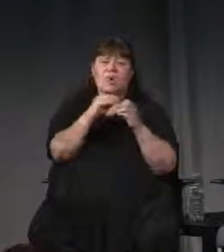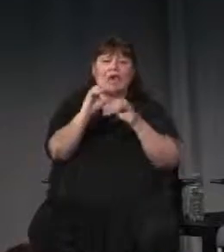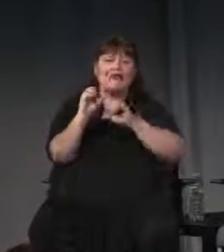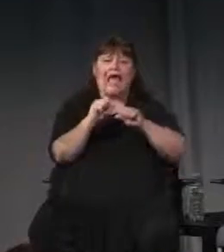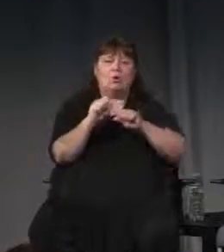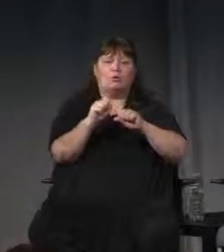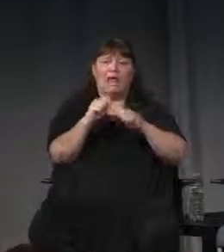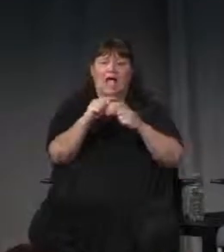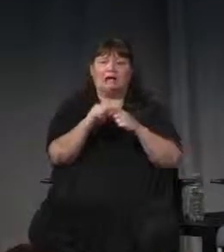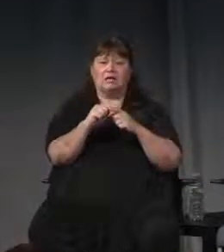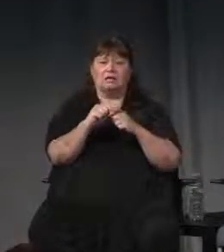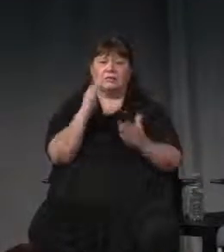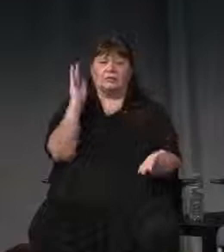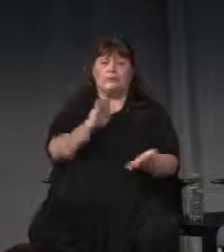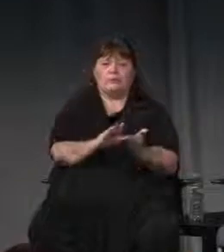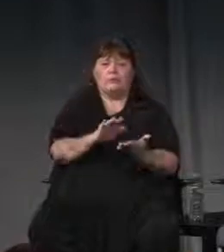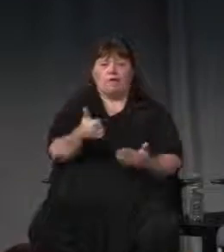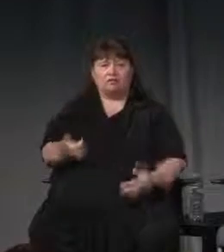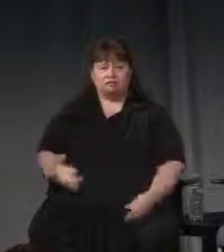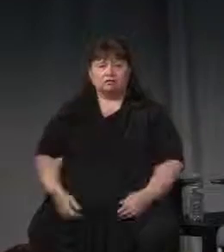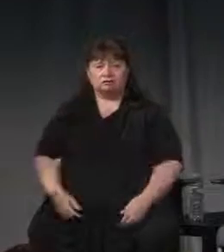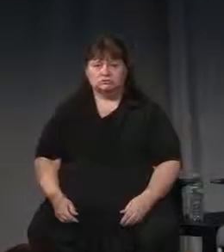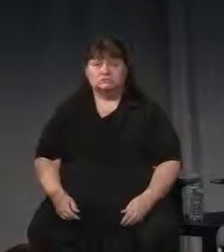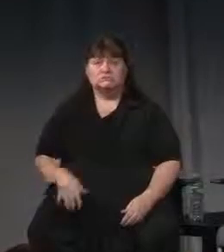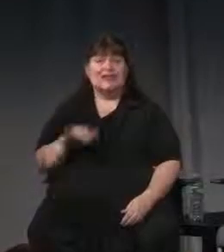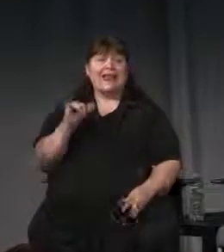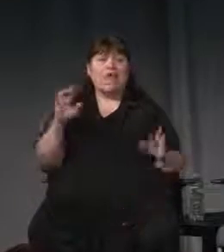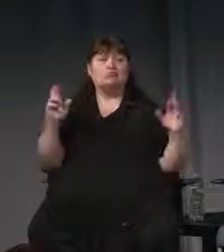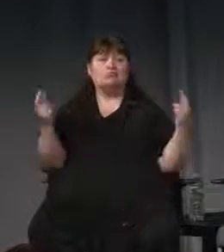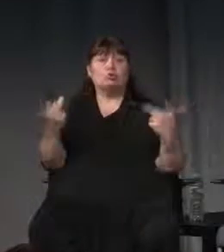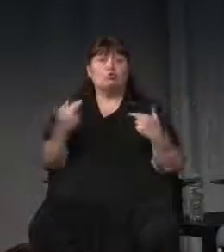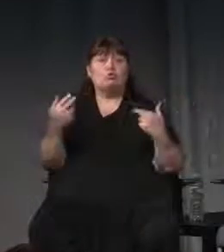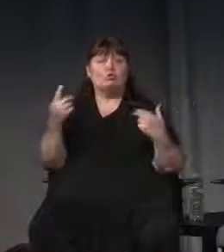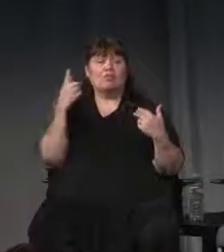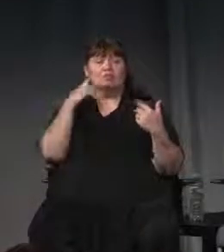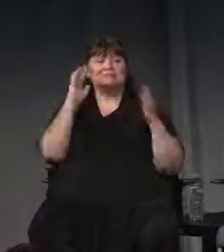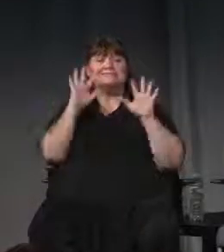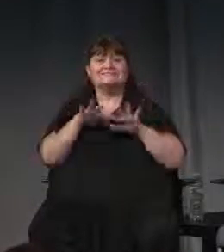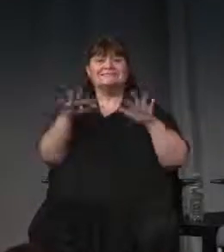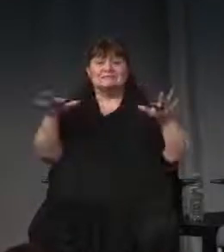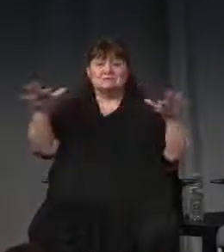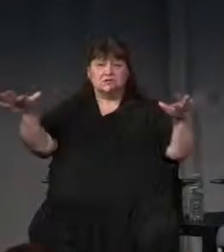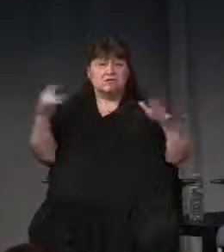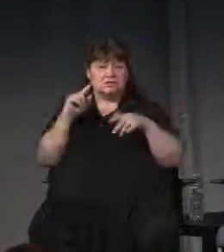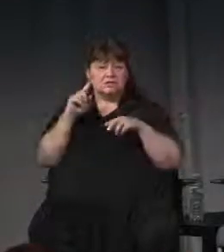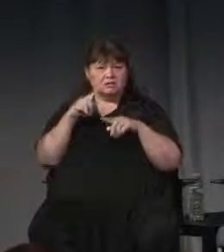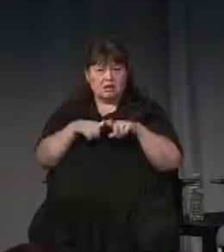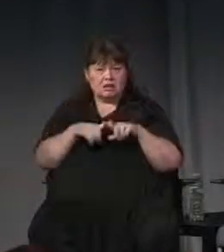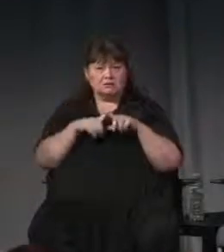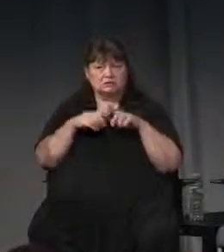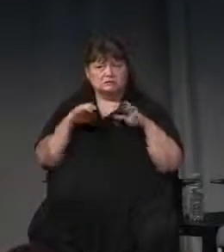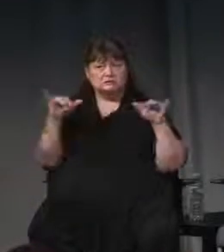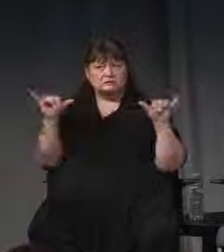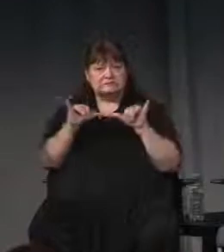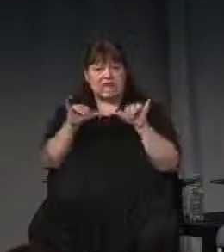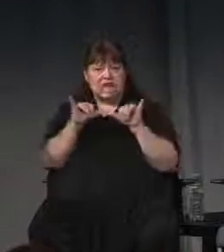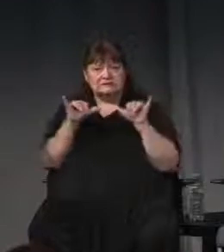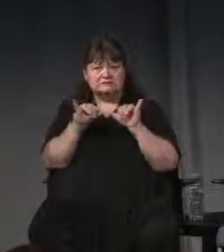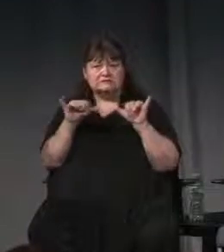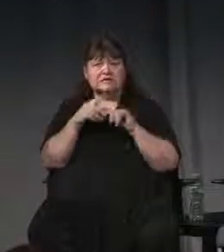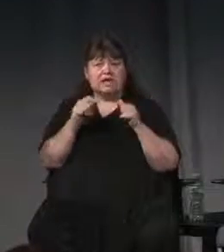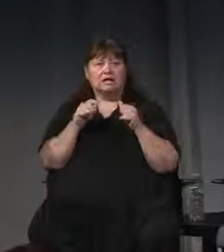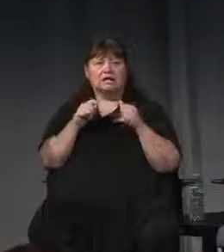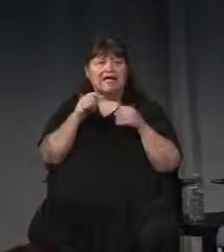and attenuate others. And in the case of rooms, those resonances have to do with the dimensions of the room and whether certain